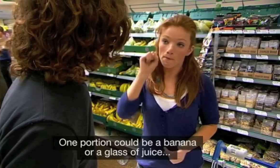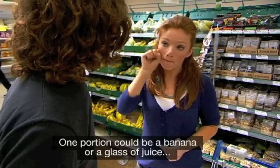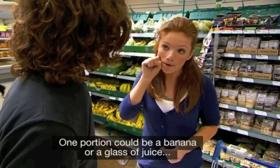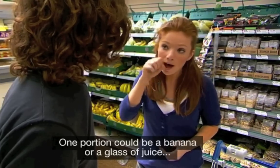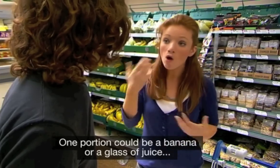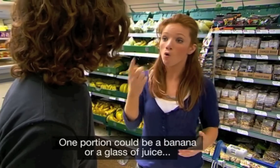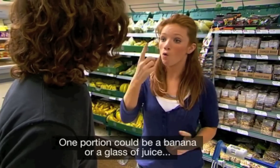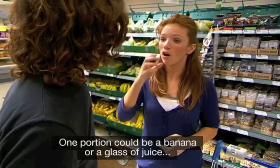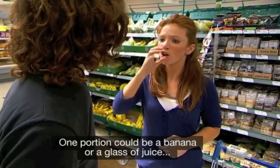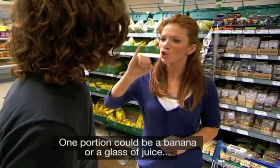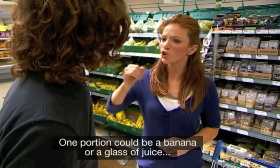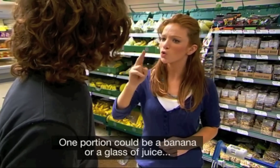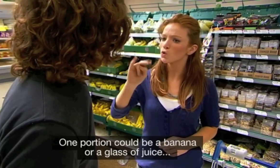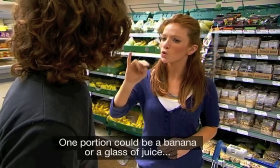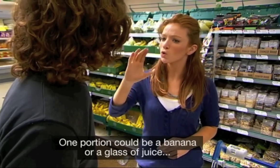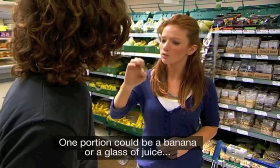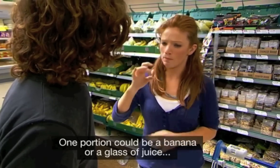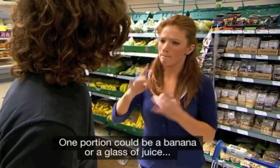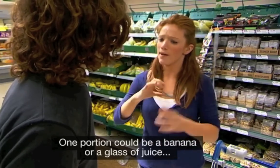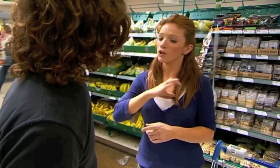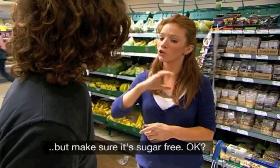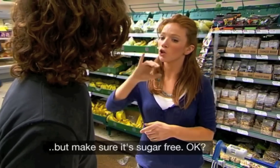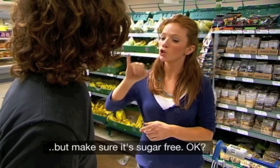banana or a glass of juice, but make sure it's